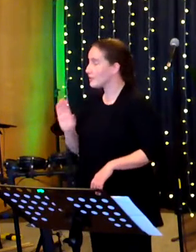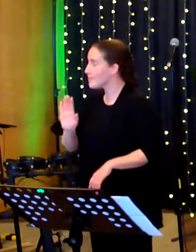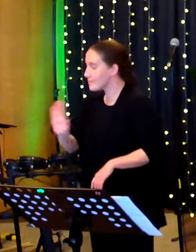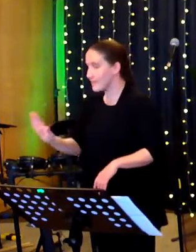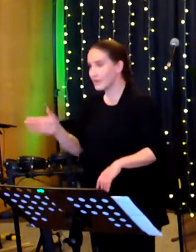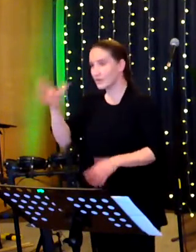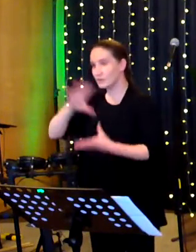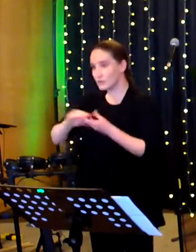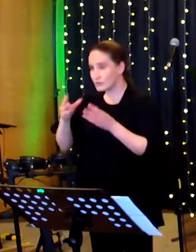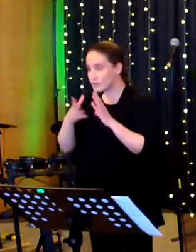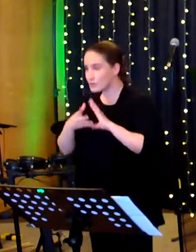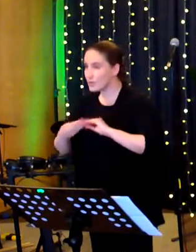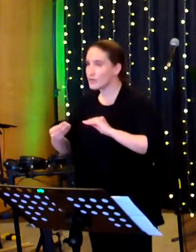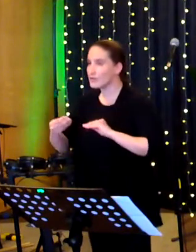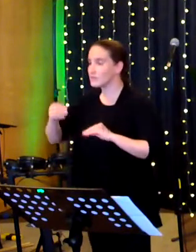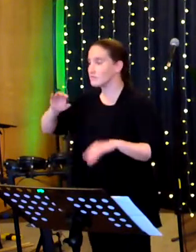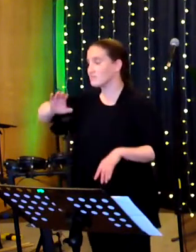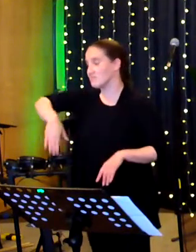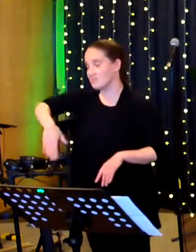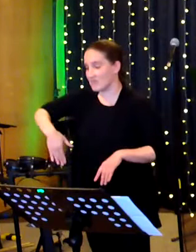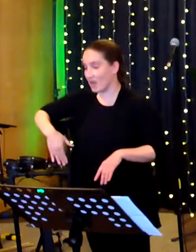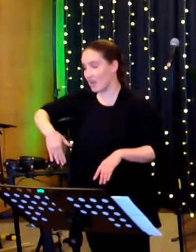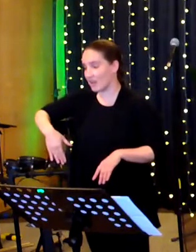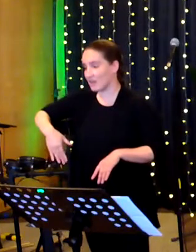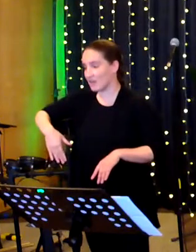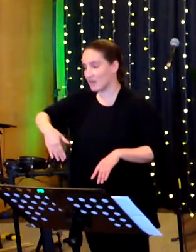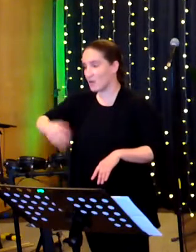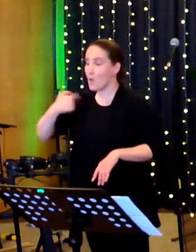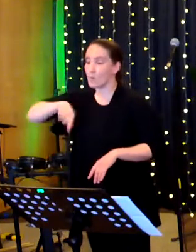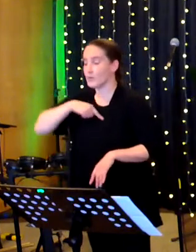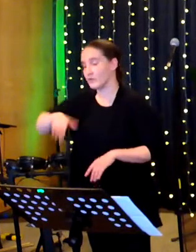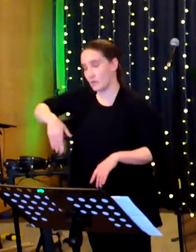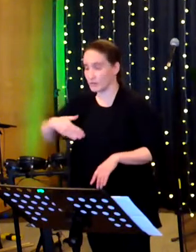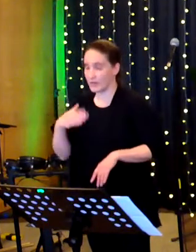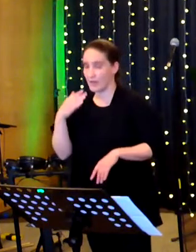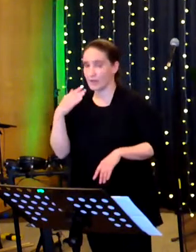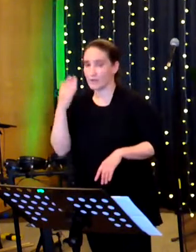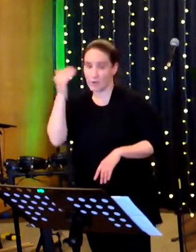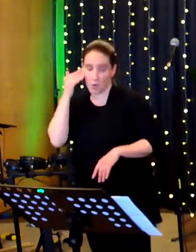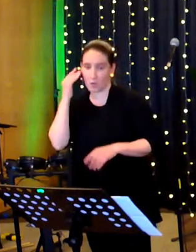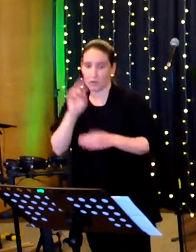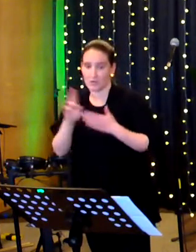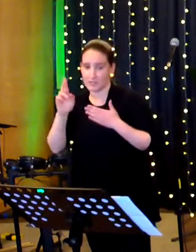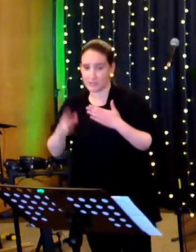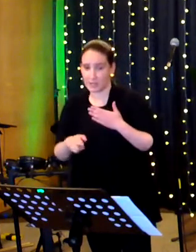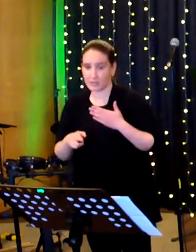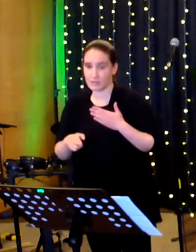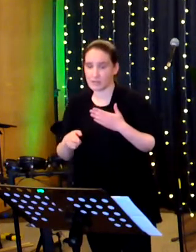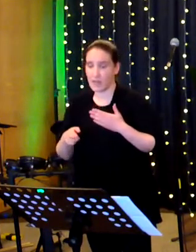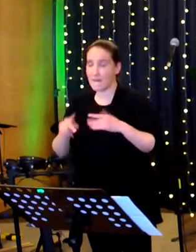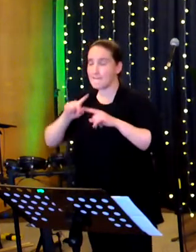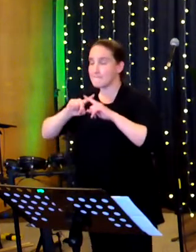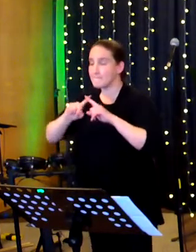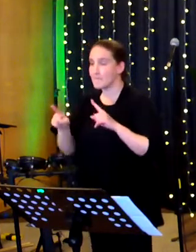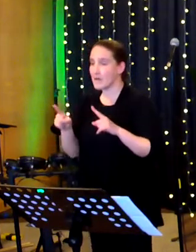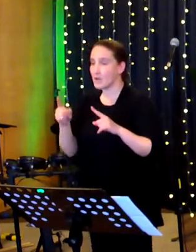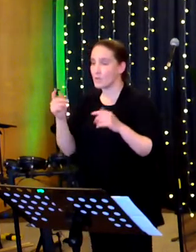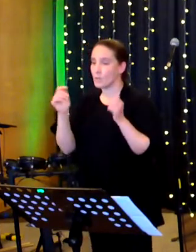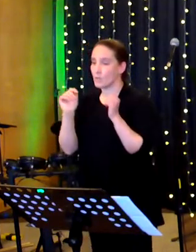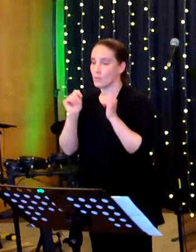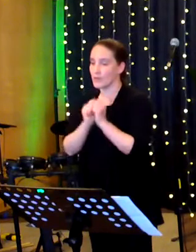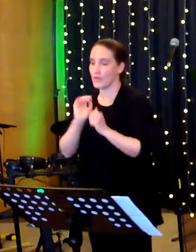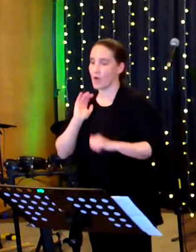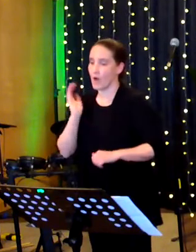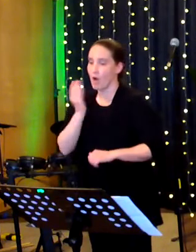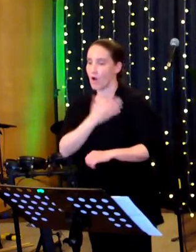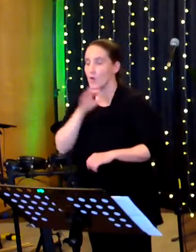still praying for people that we don't know yet. But we got to see that come to fruition with Mitch and Julia, our oldest daughter, Julia, when she got